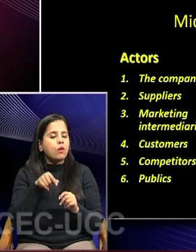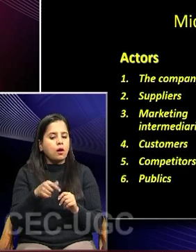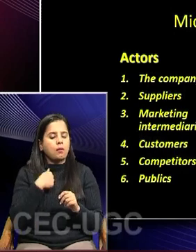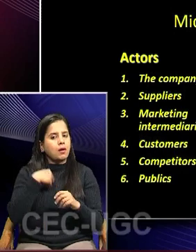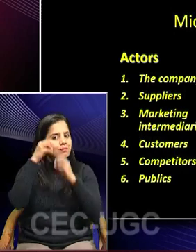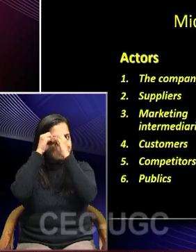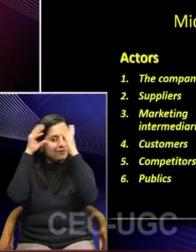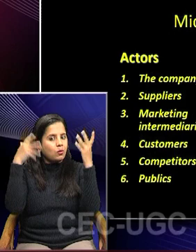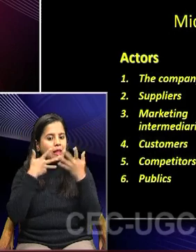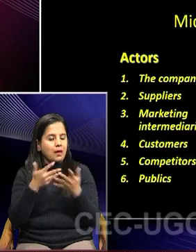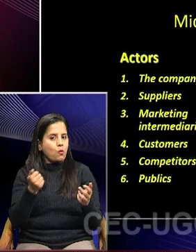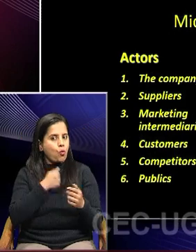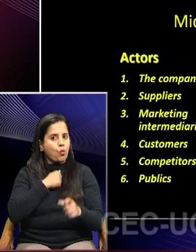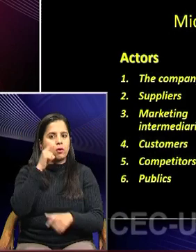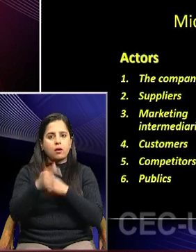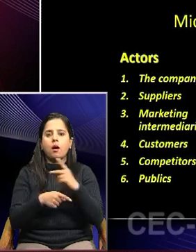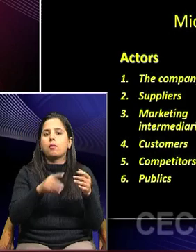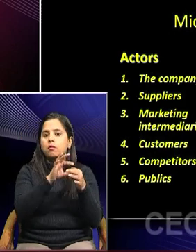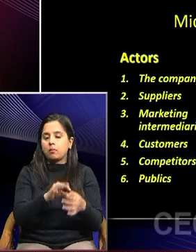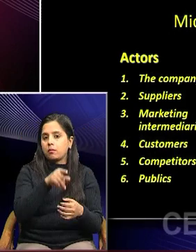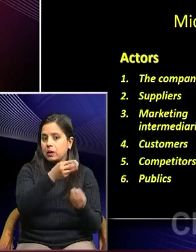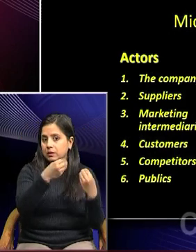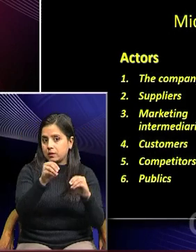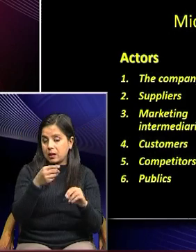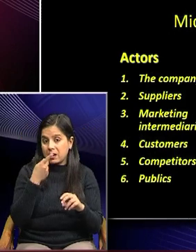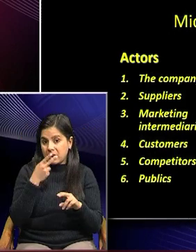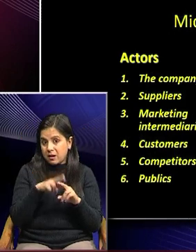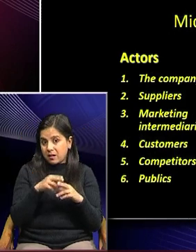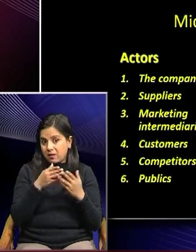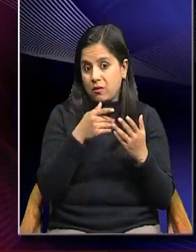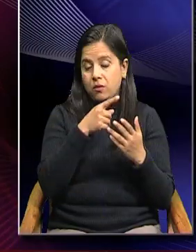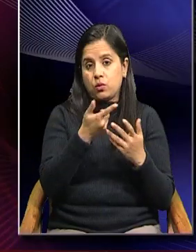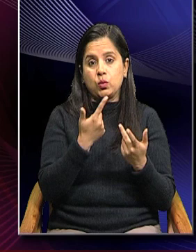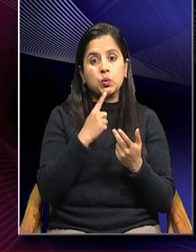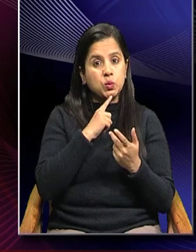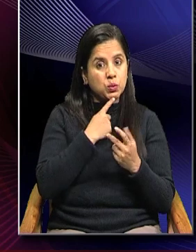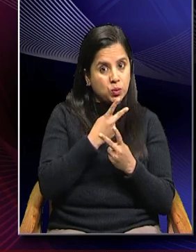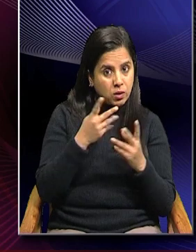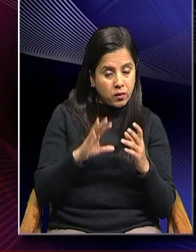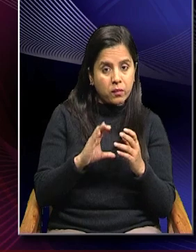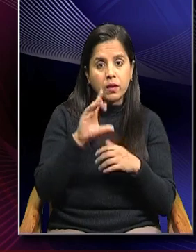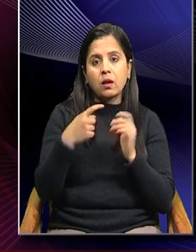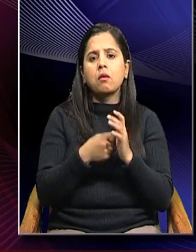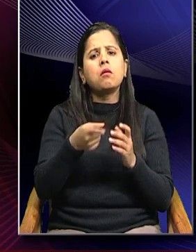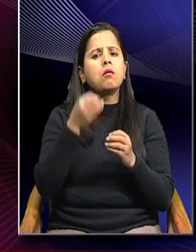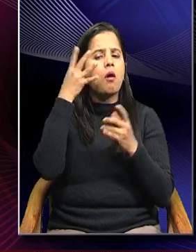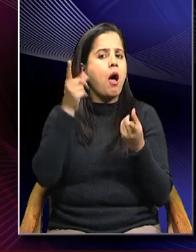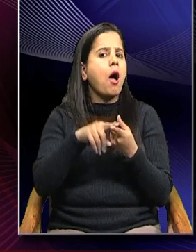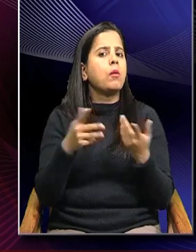my own product or my company. So if they are very crude and rude to our customers, imagine what would